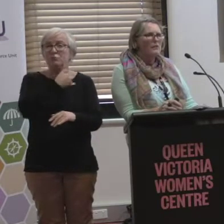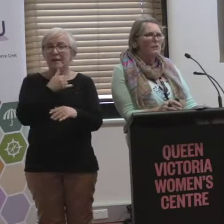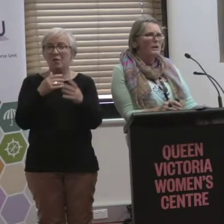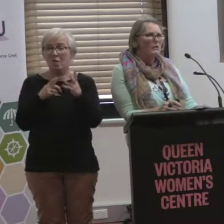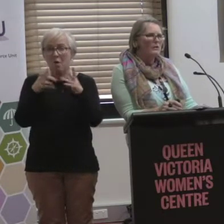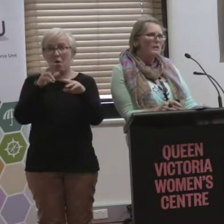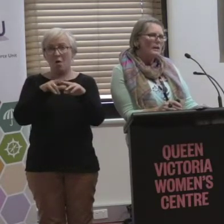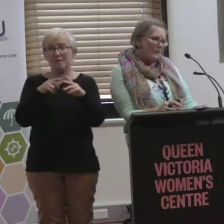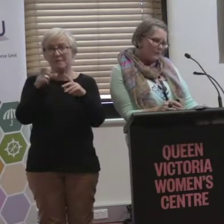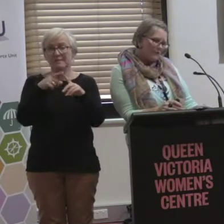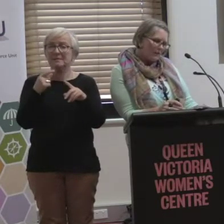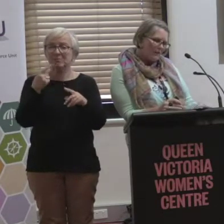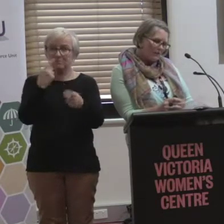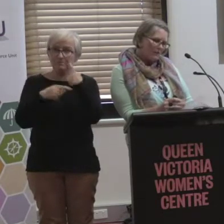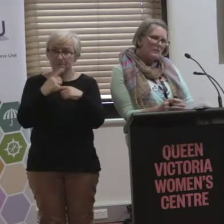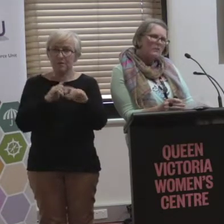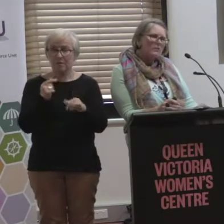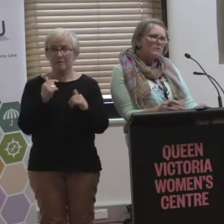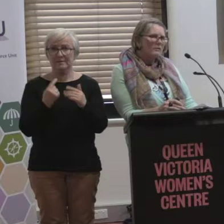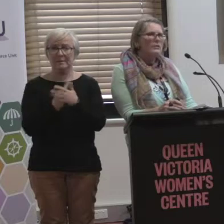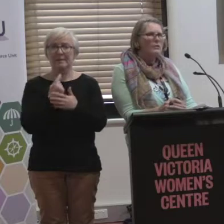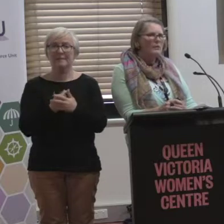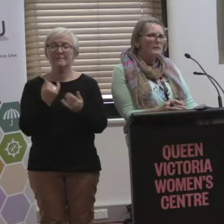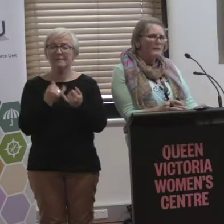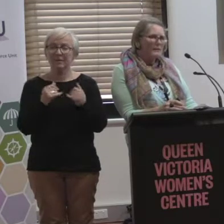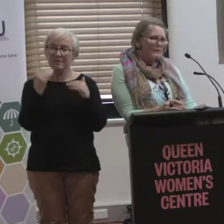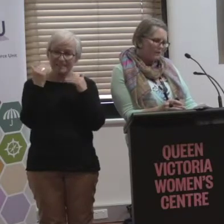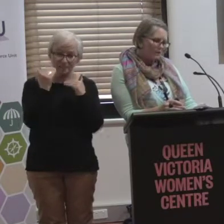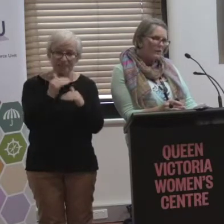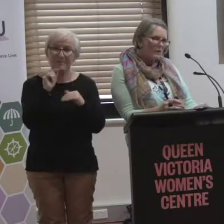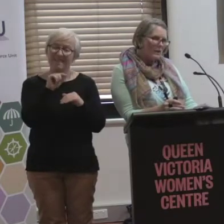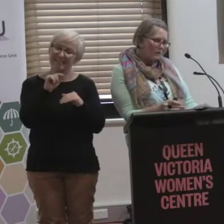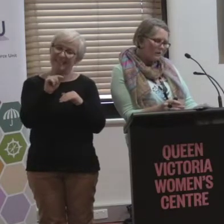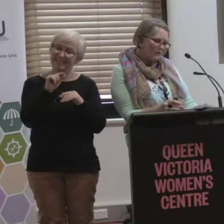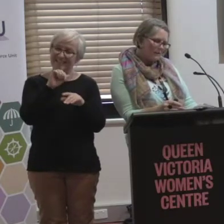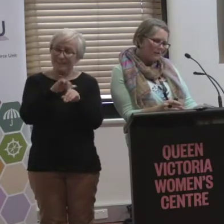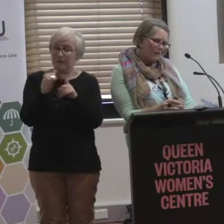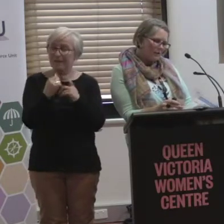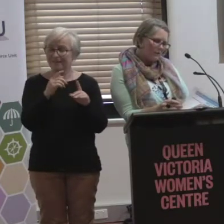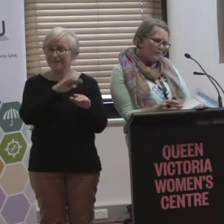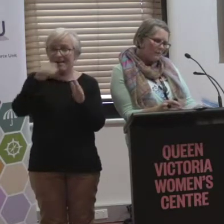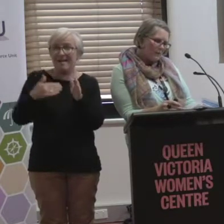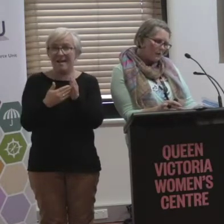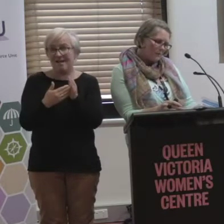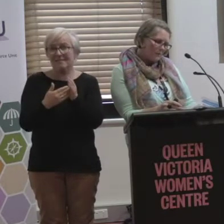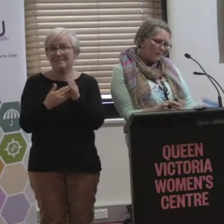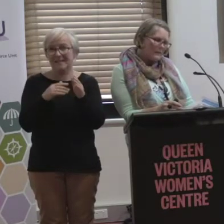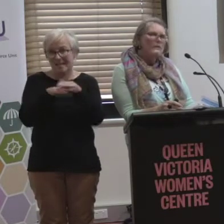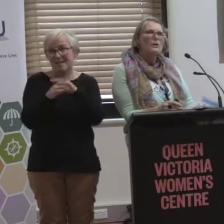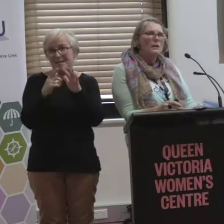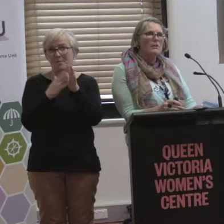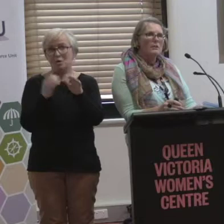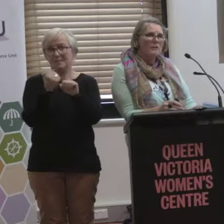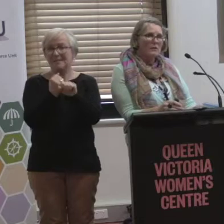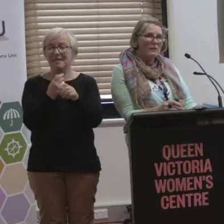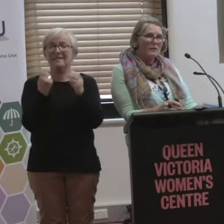unpack the situation. It's very restrictive and it really should be seen as last resort and only in emergency situations, because there's